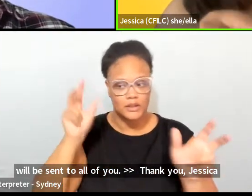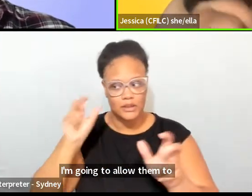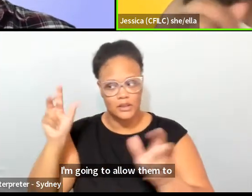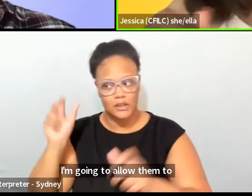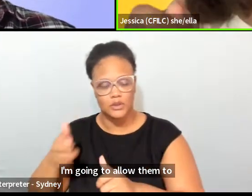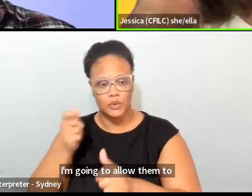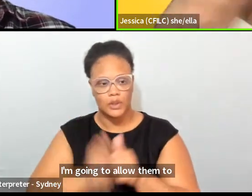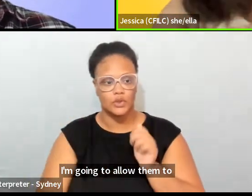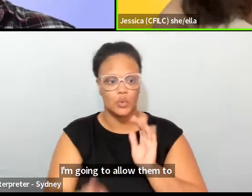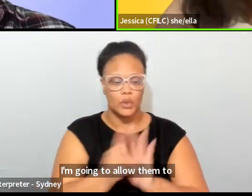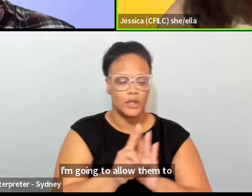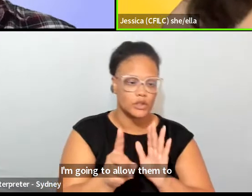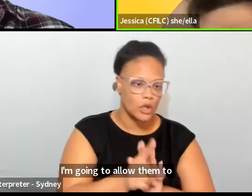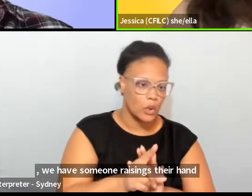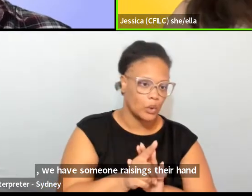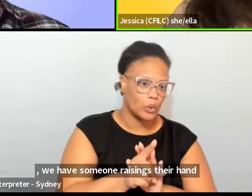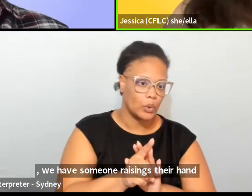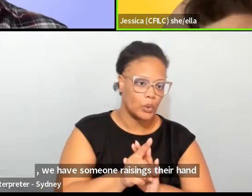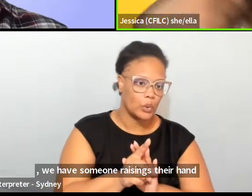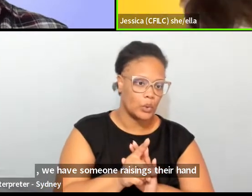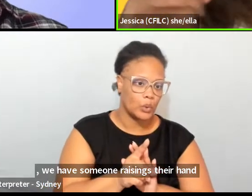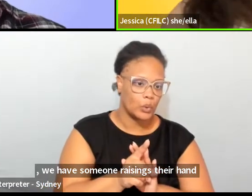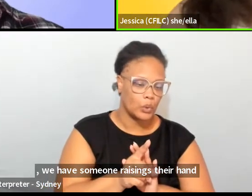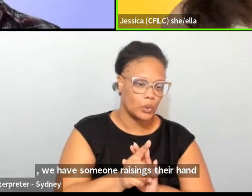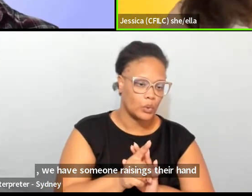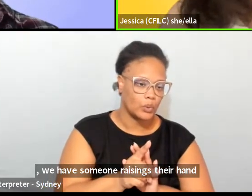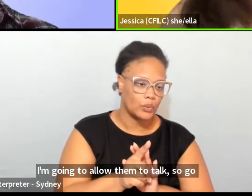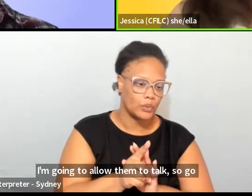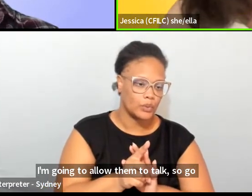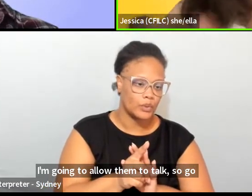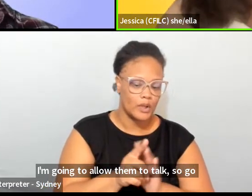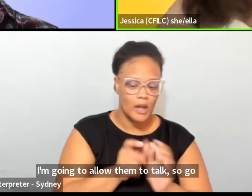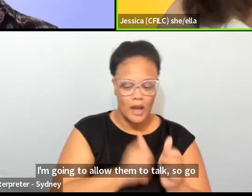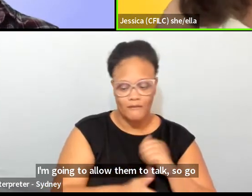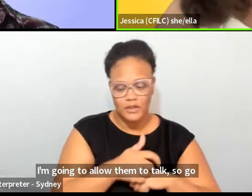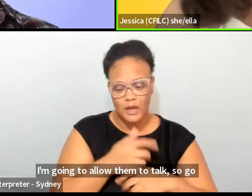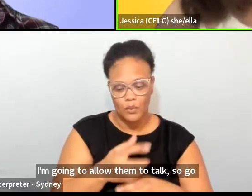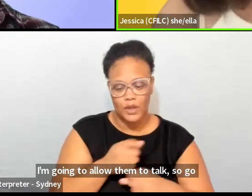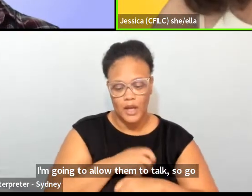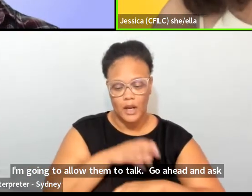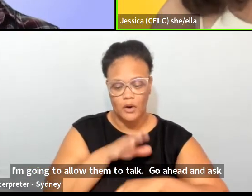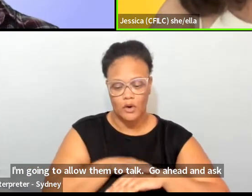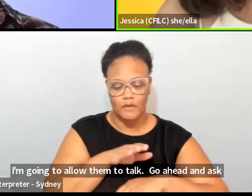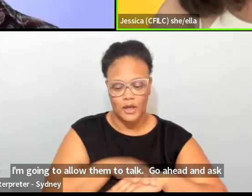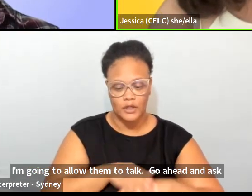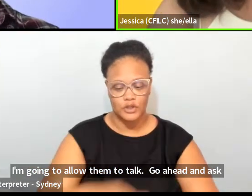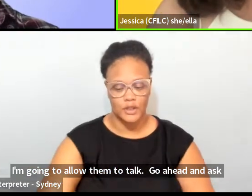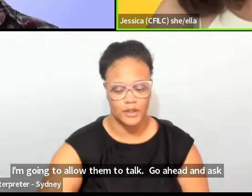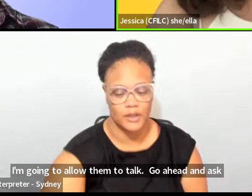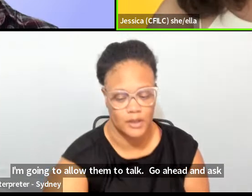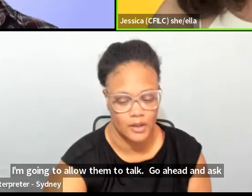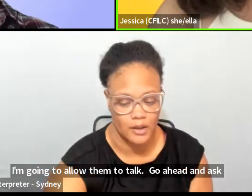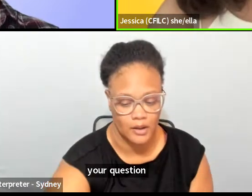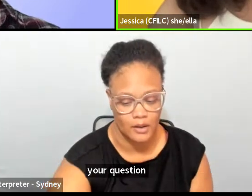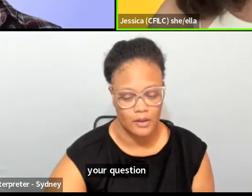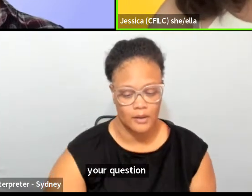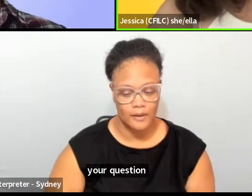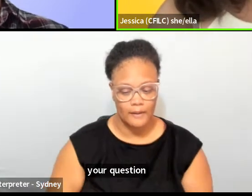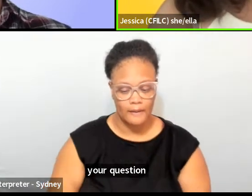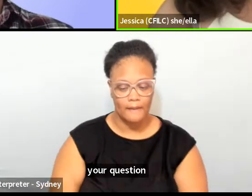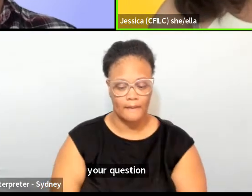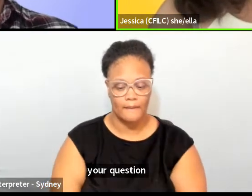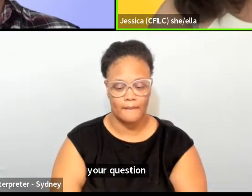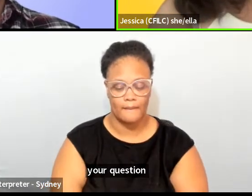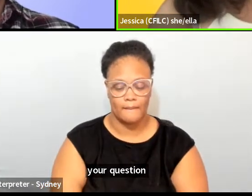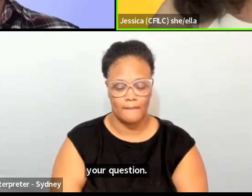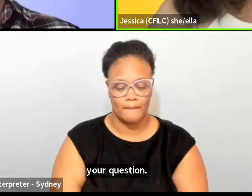that it's being shown whenever we get a notification of something occurring.